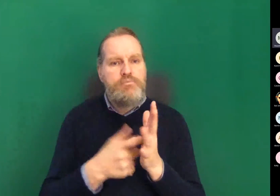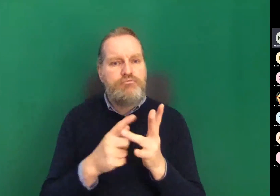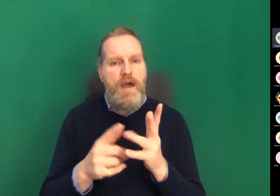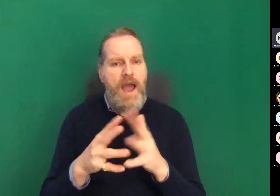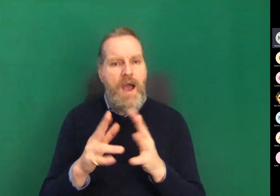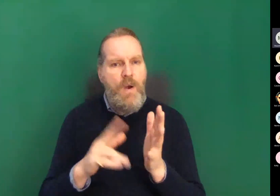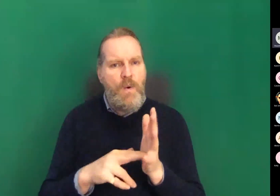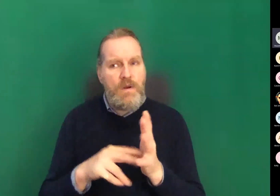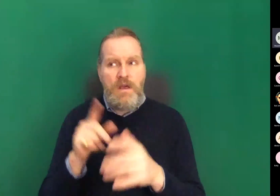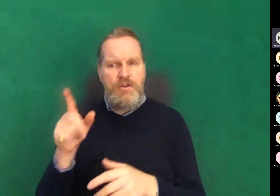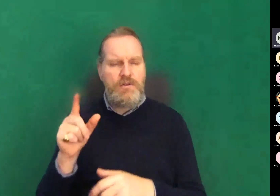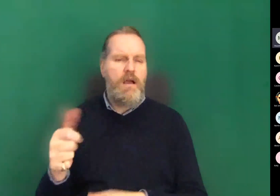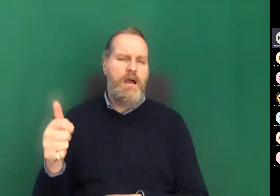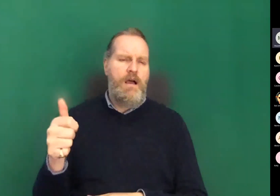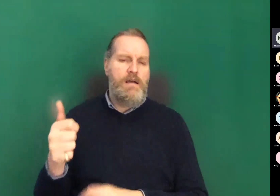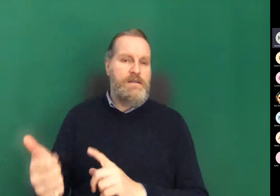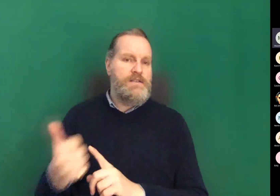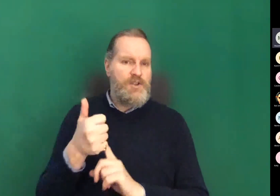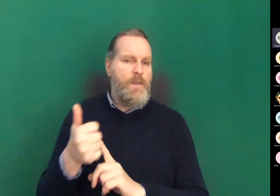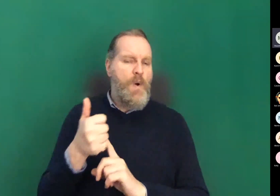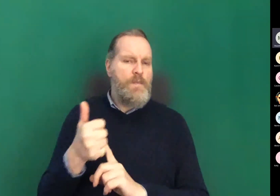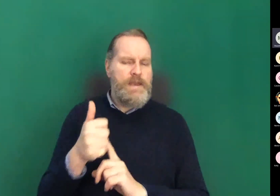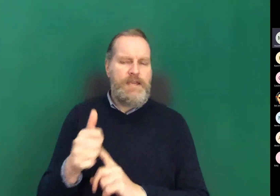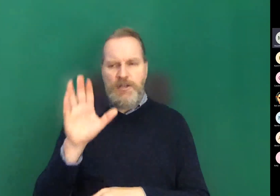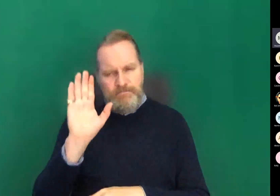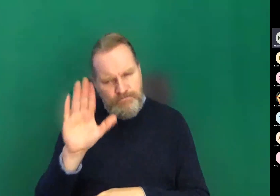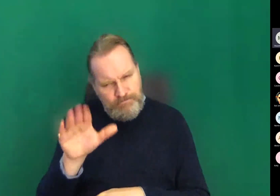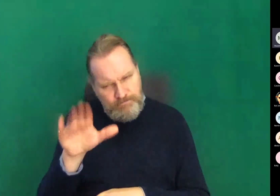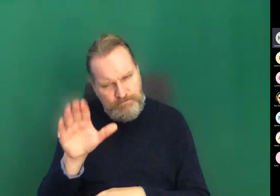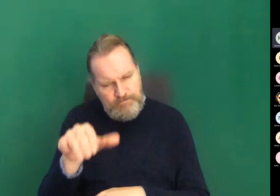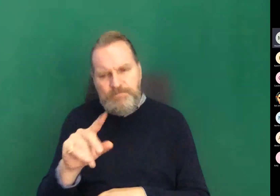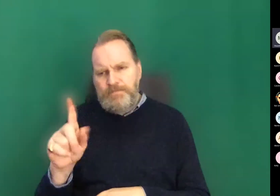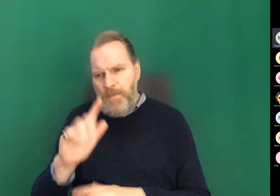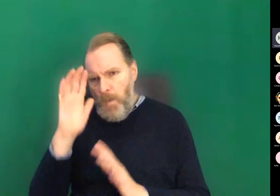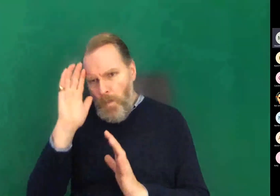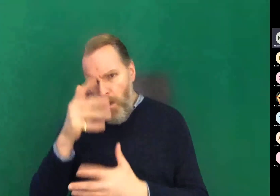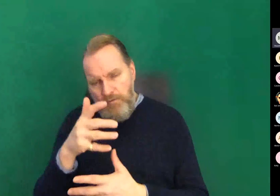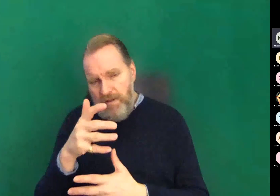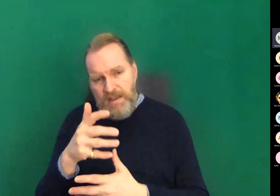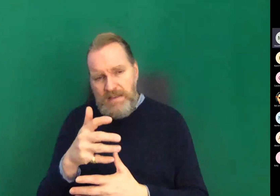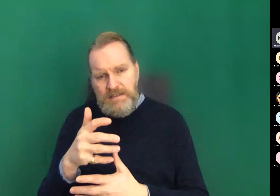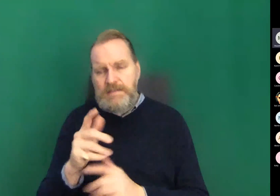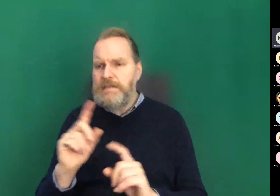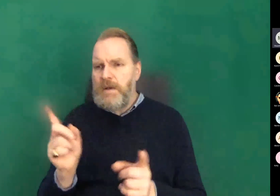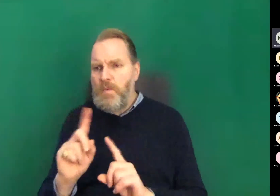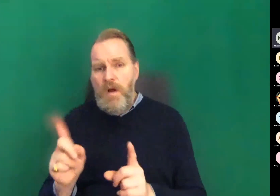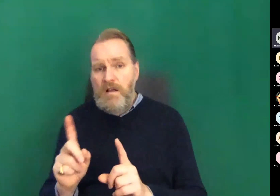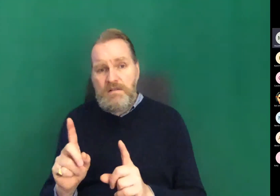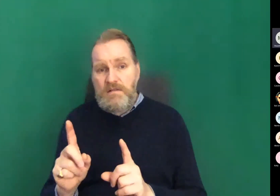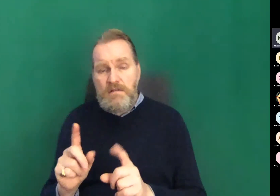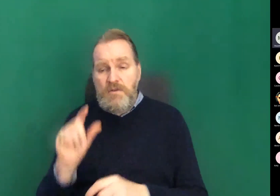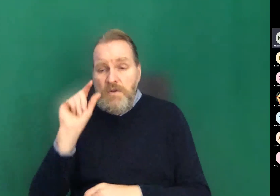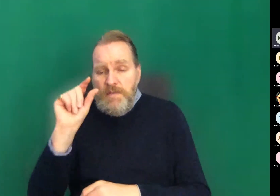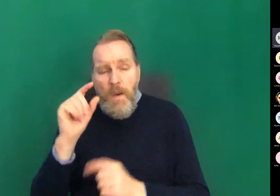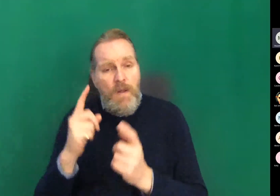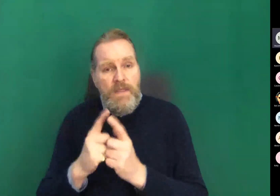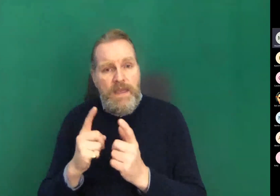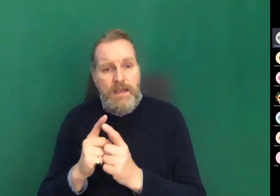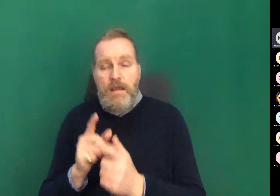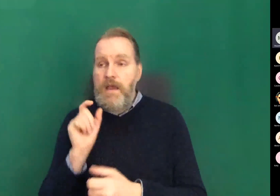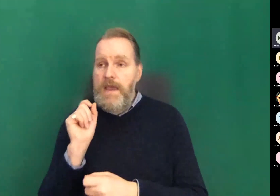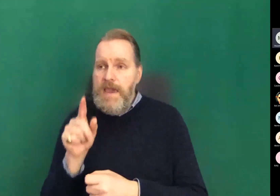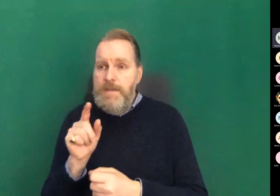to support me and address my concerns. It wasn't a major intervention on her behalf, just answering a couple of